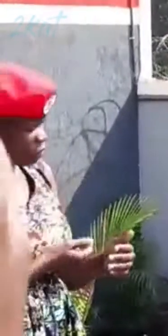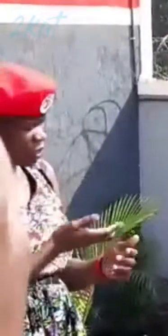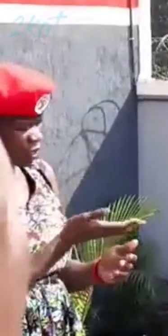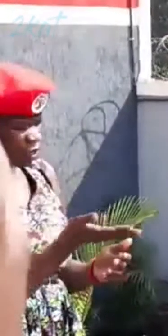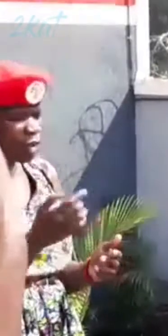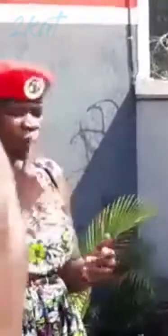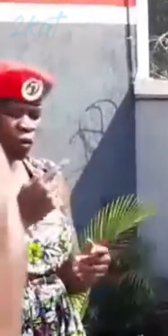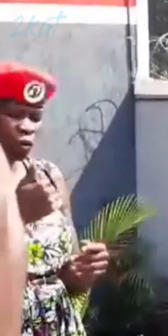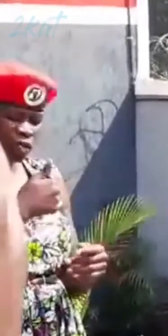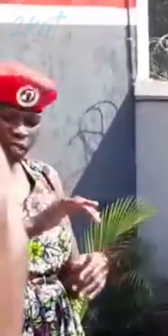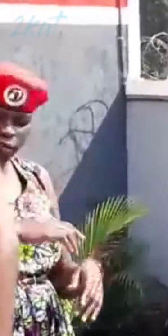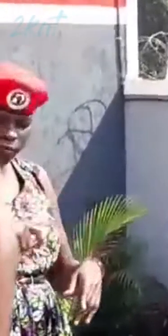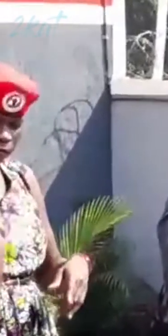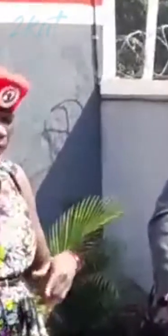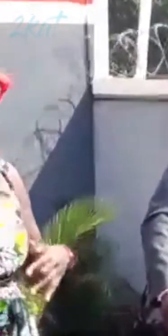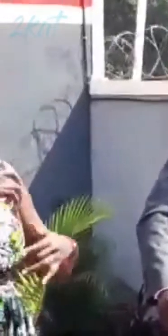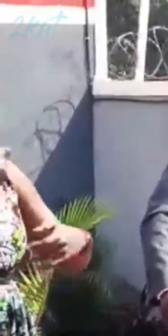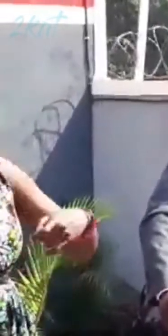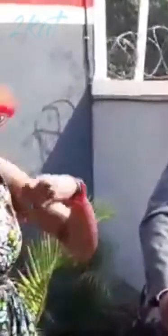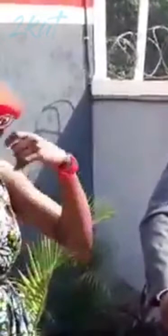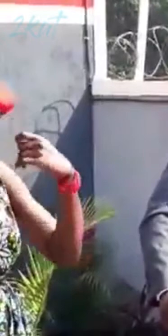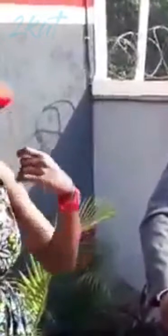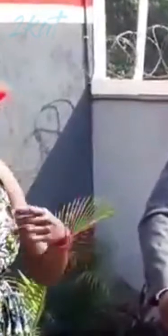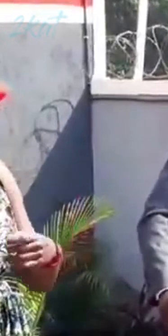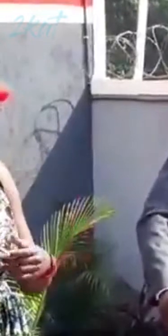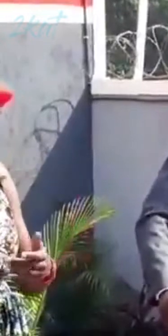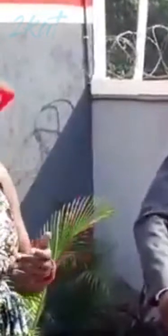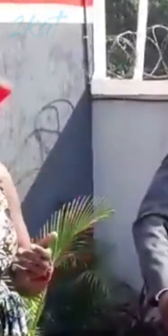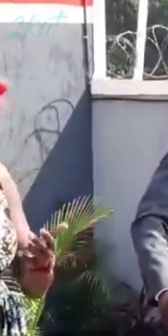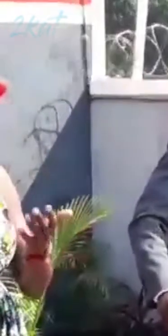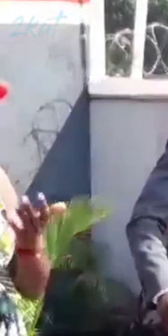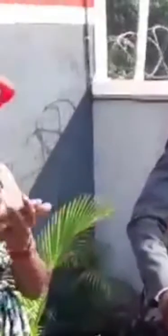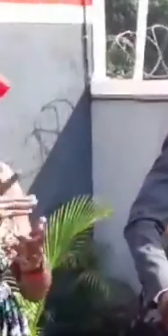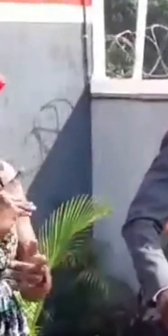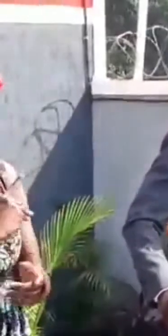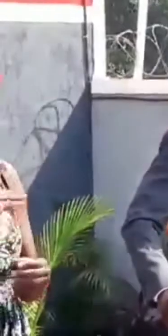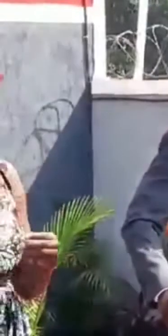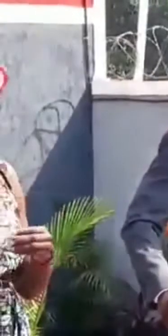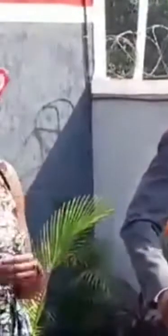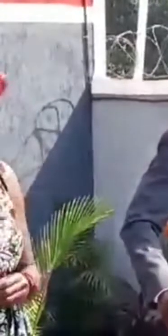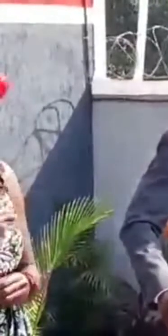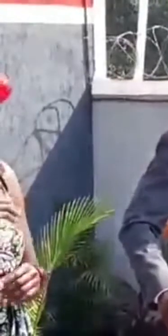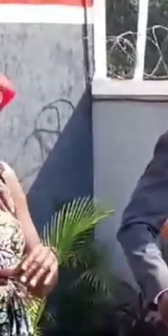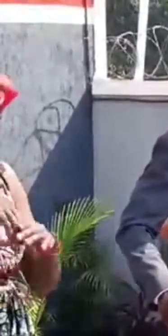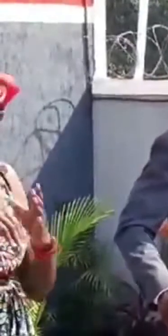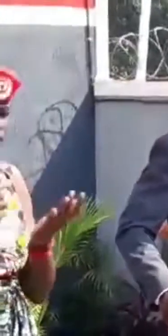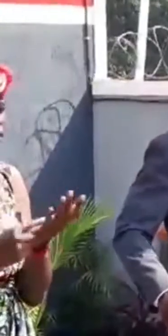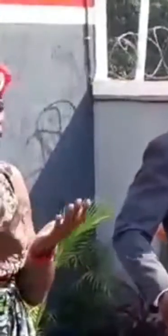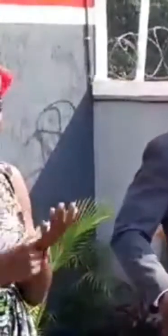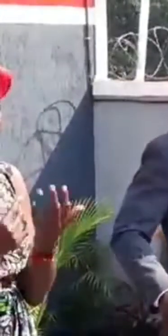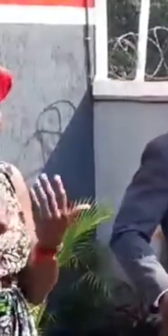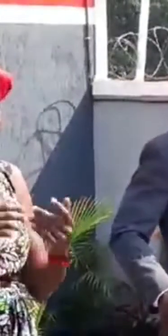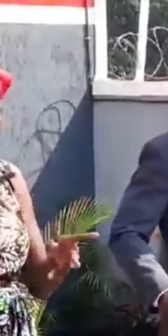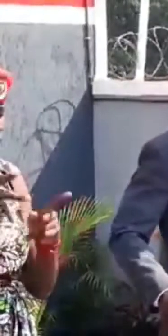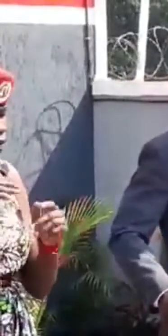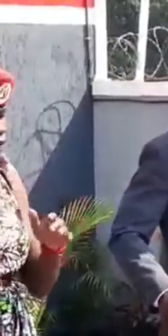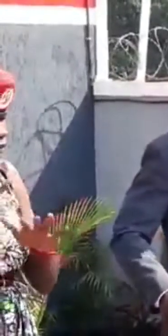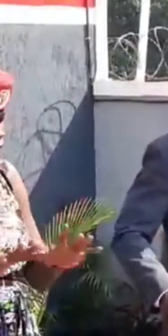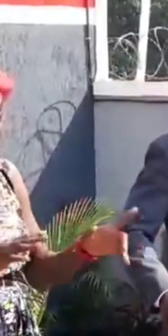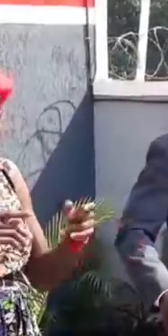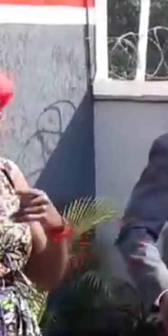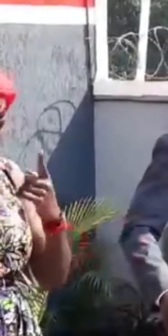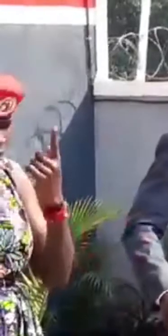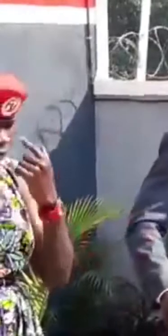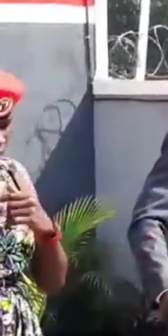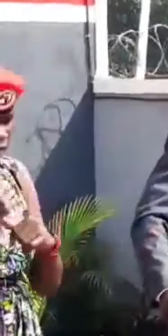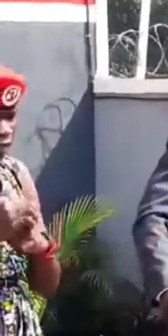the ultimate price to make sure that there is a restoration of democracy in Uganda is crying out and crying out loud.